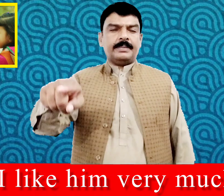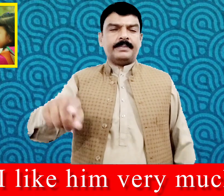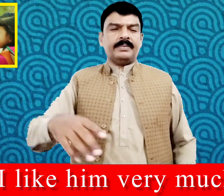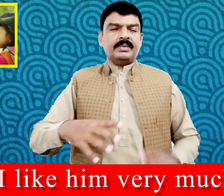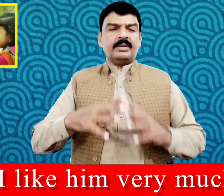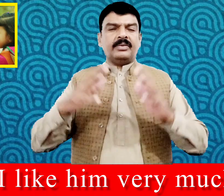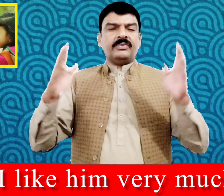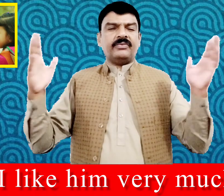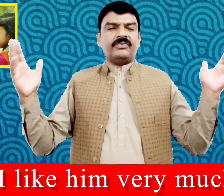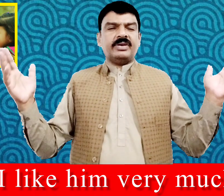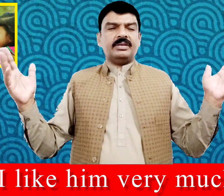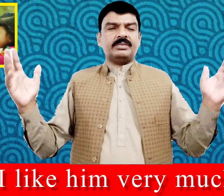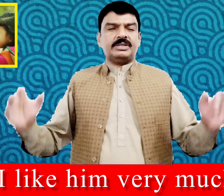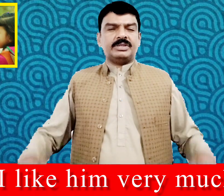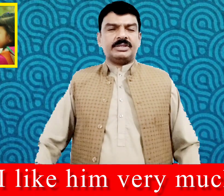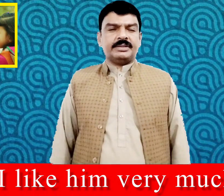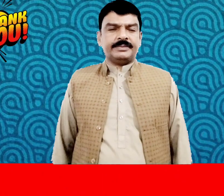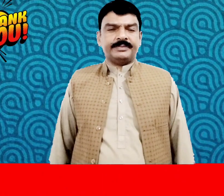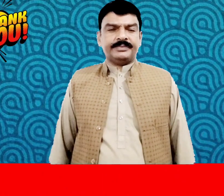him very much.